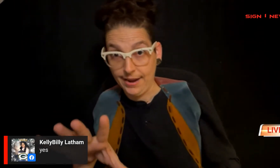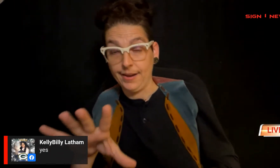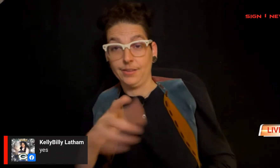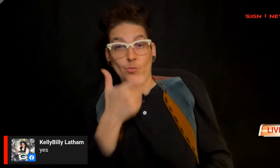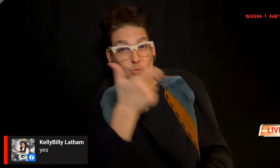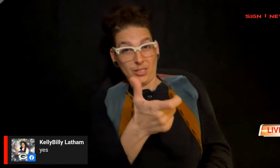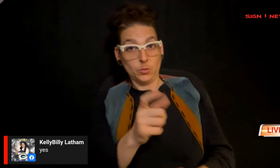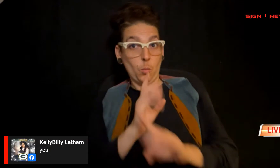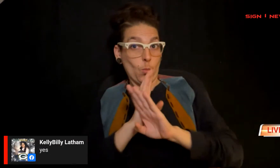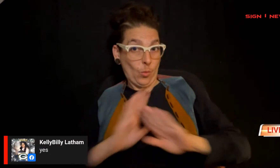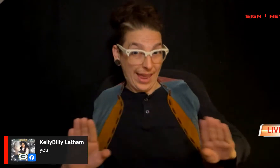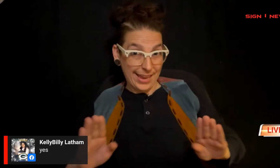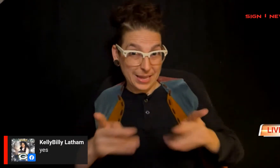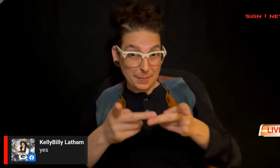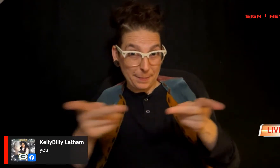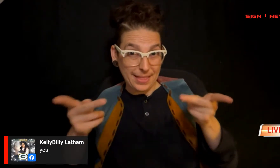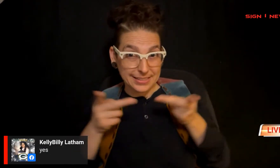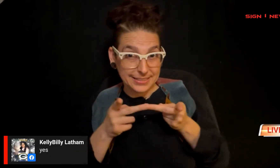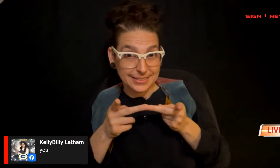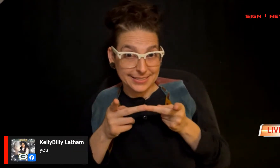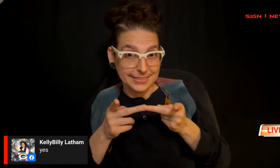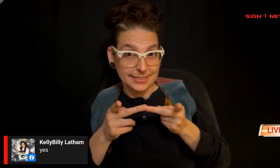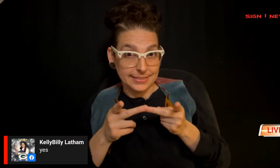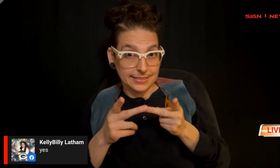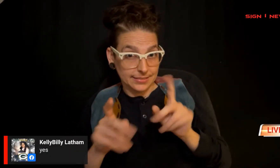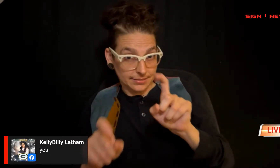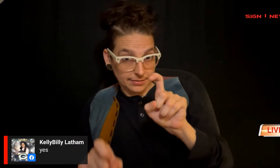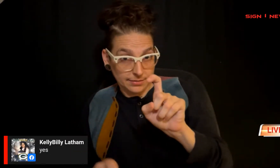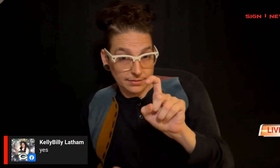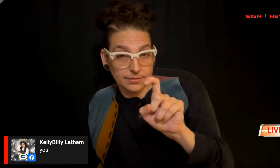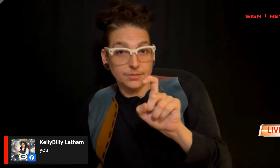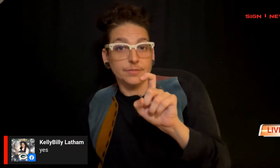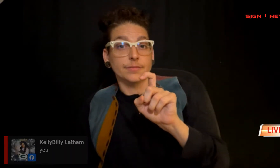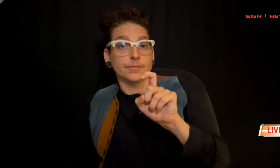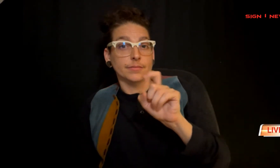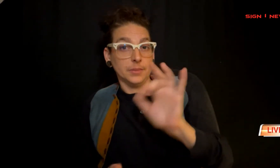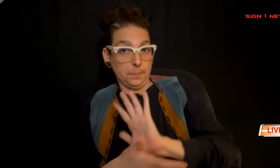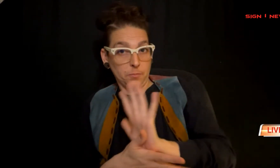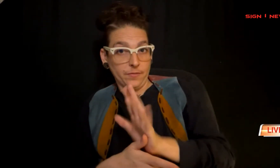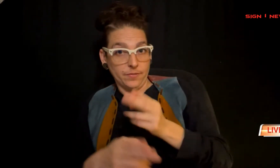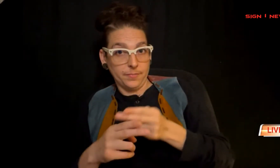You said you mean you didn't like A Quiet Place?